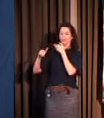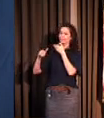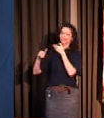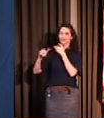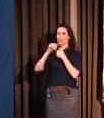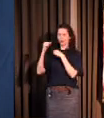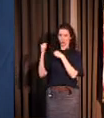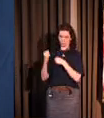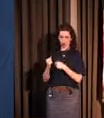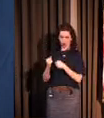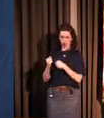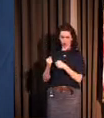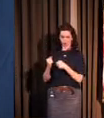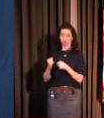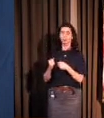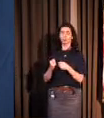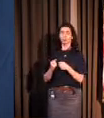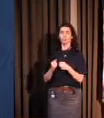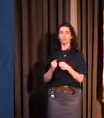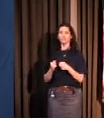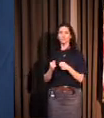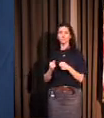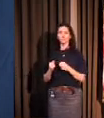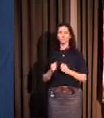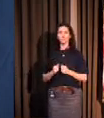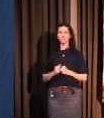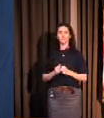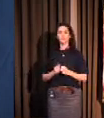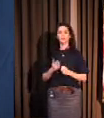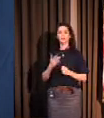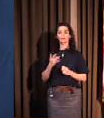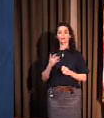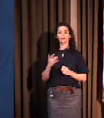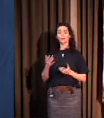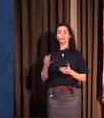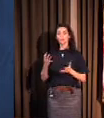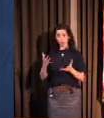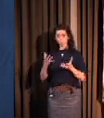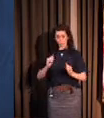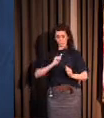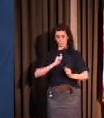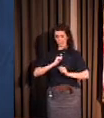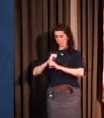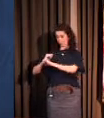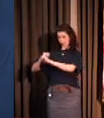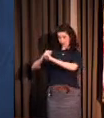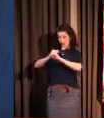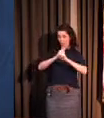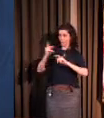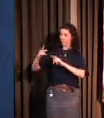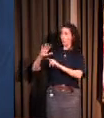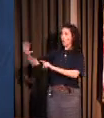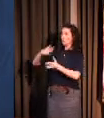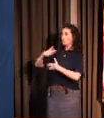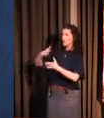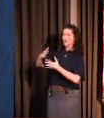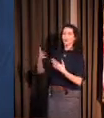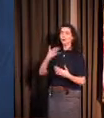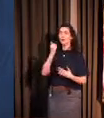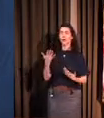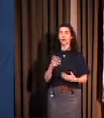to provide strong protection for the person who's wearing them, you really get much more benefit from an N95 or